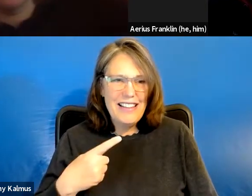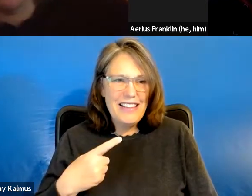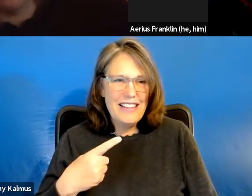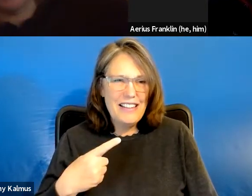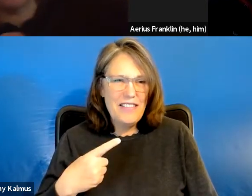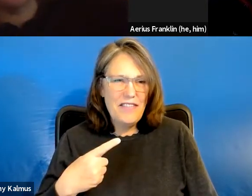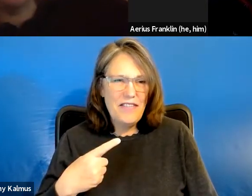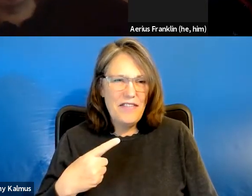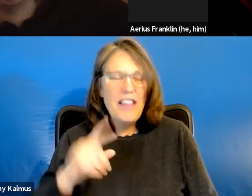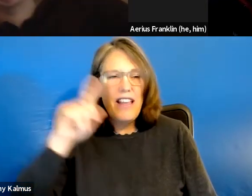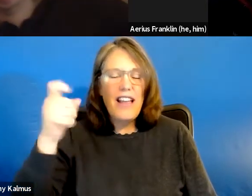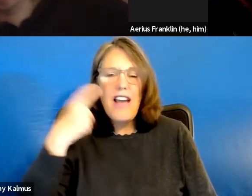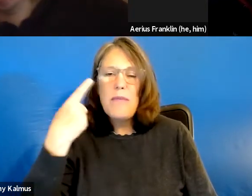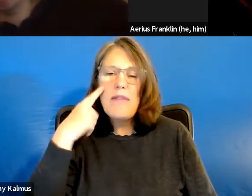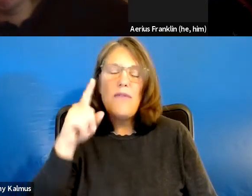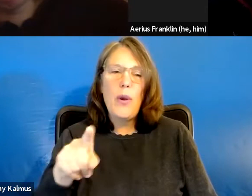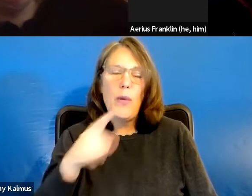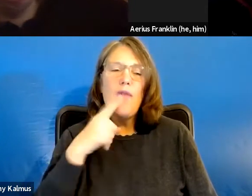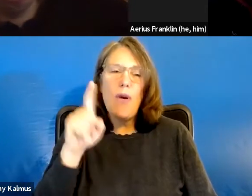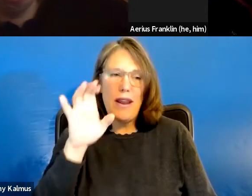100 or 100. Yeah.